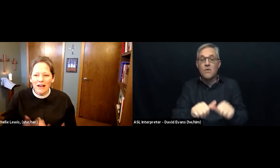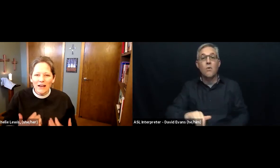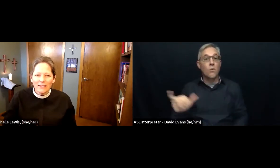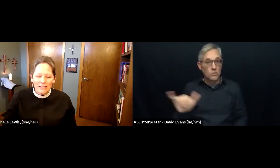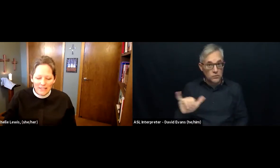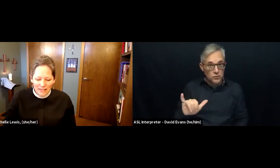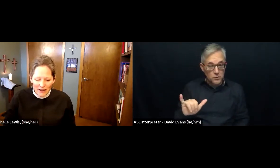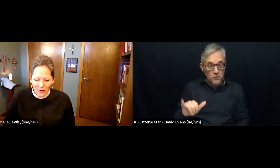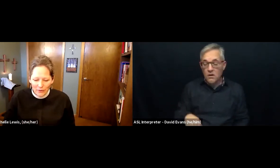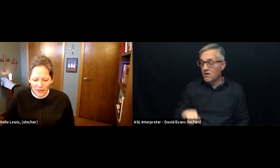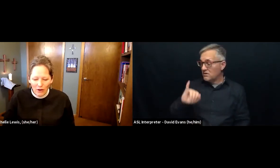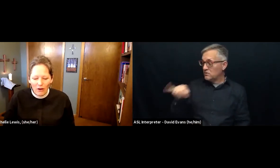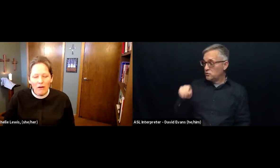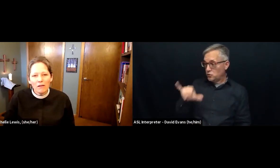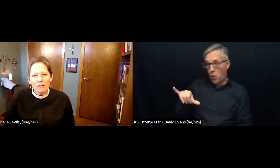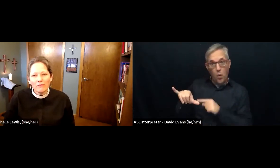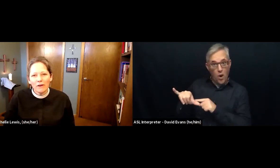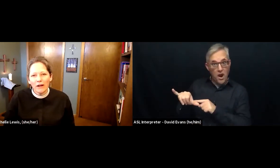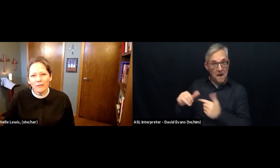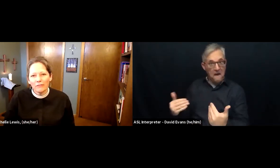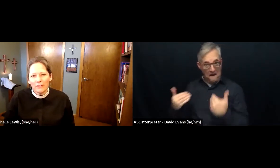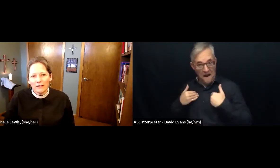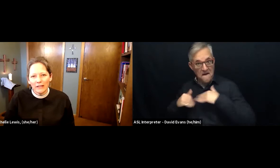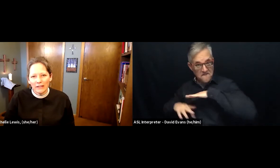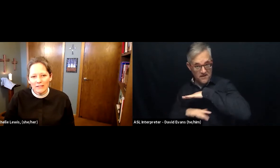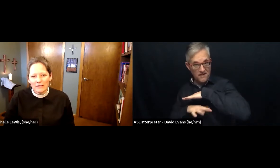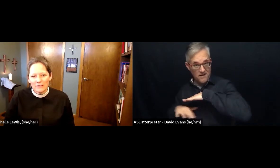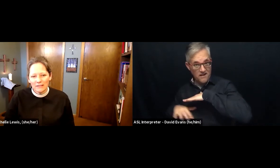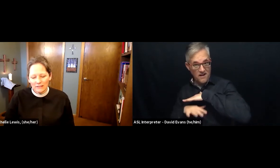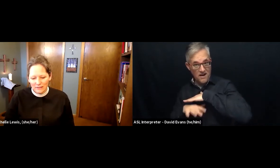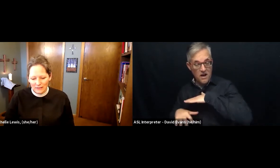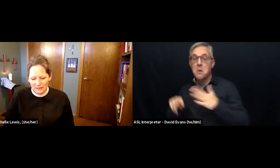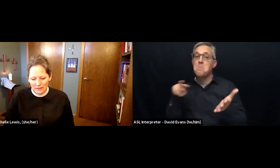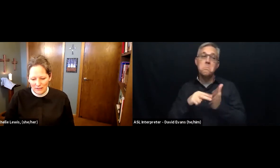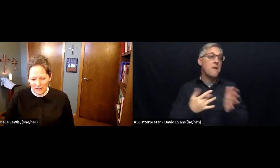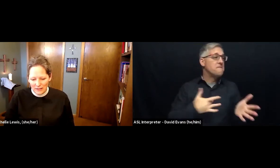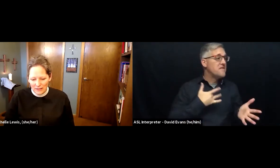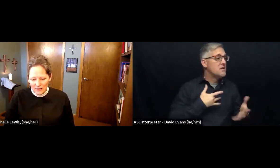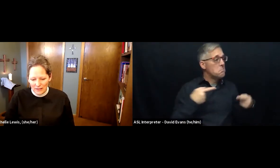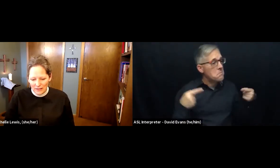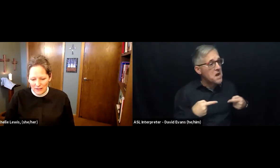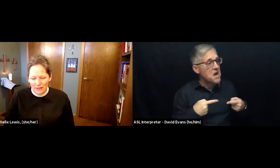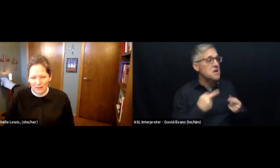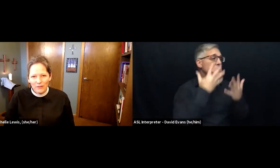does not discount all of our other feelings.